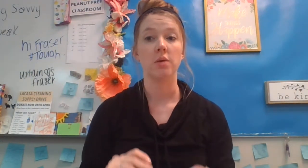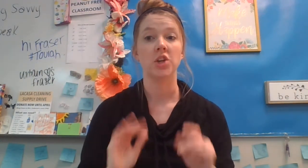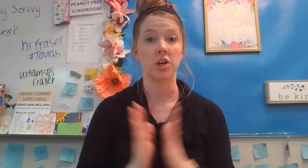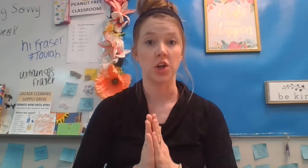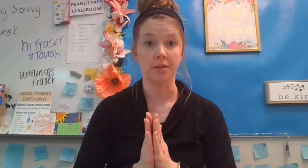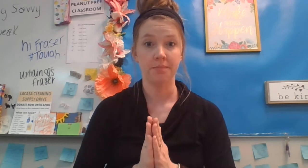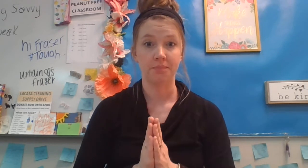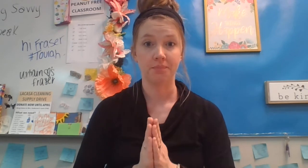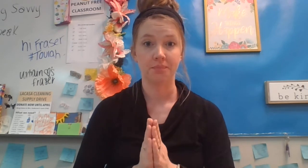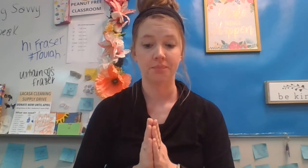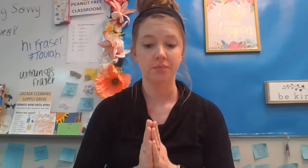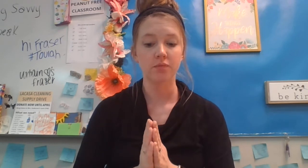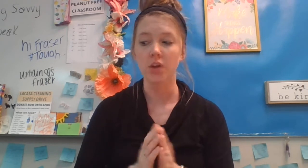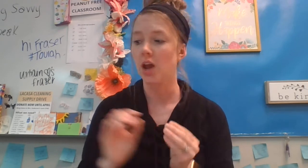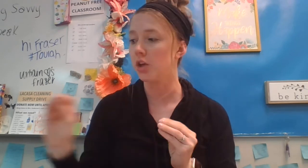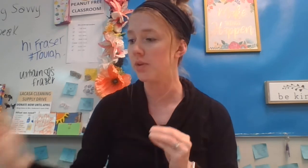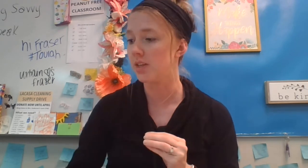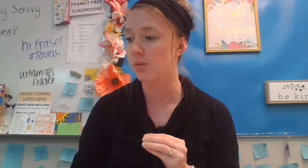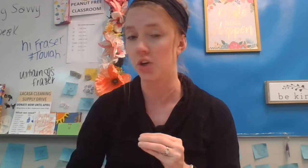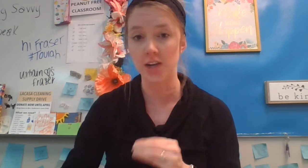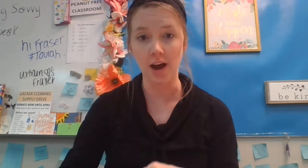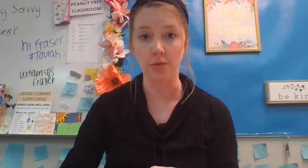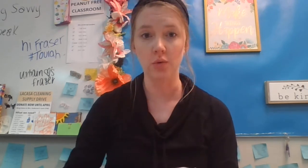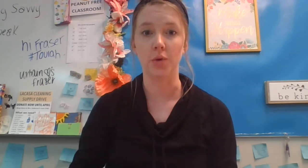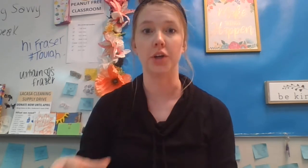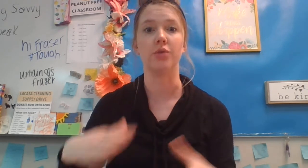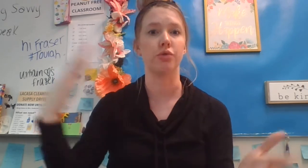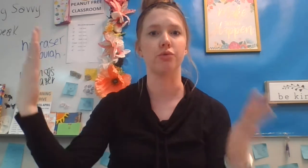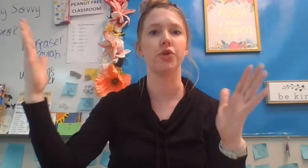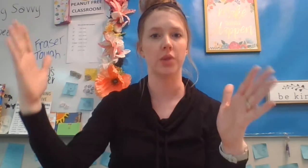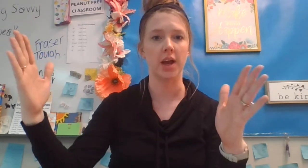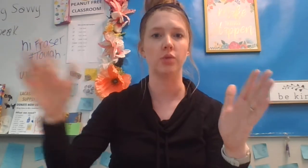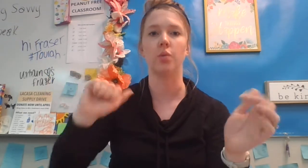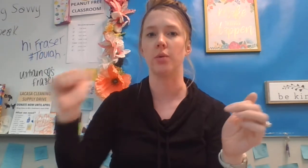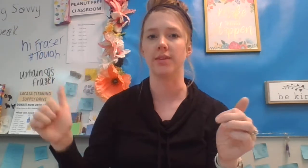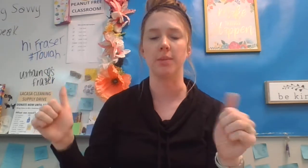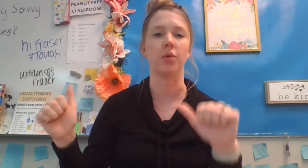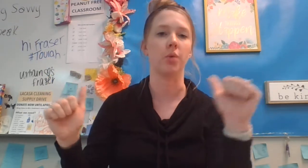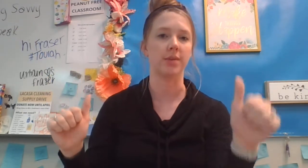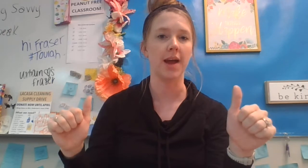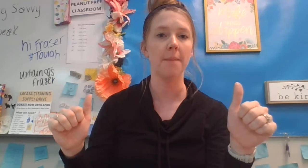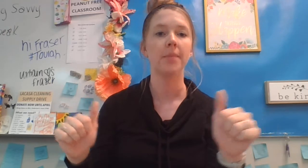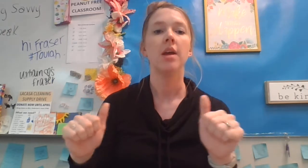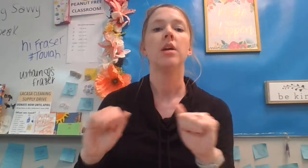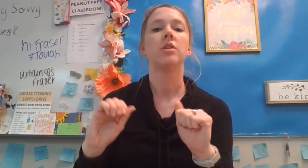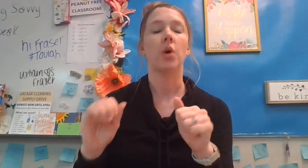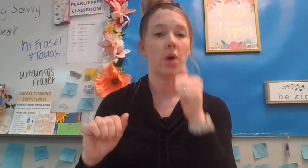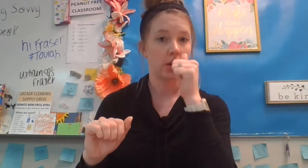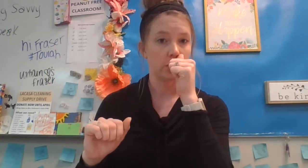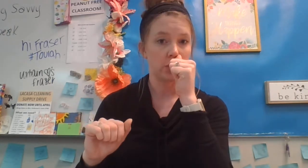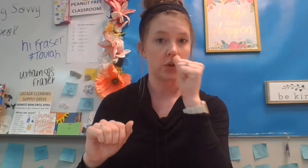it's your turn. You did this with your town where you drew two layouts. One was labeled, one was not. So I want you